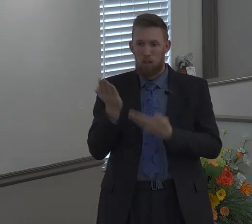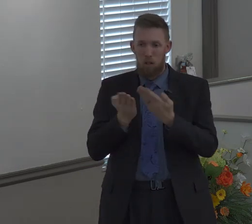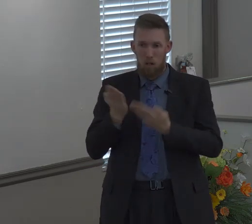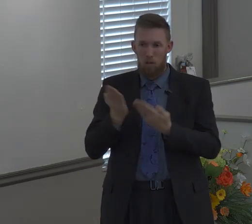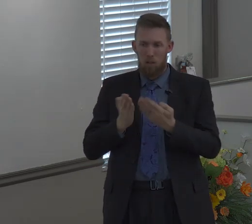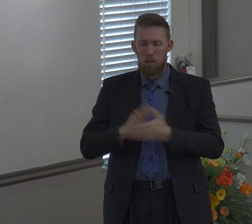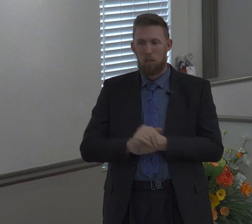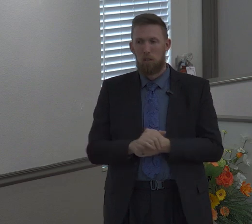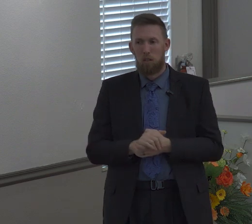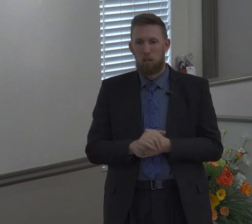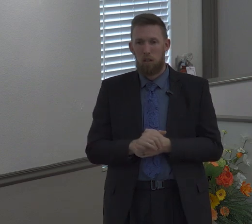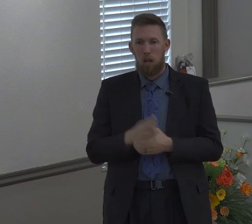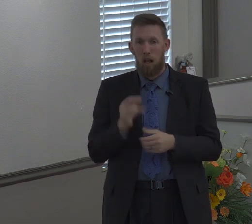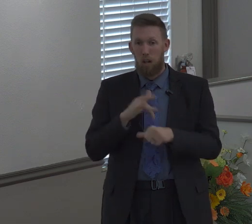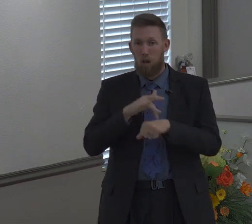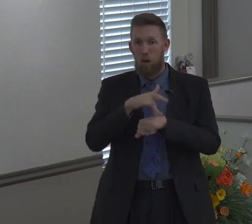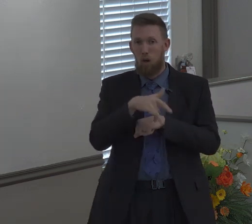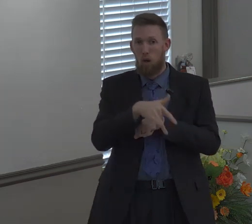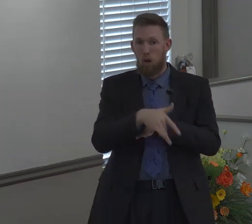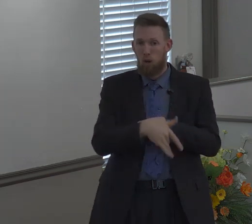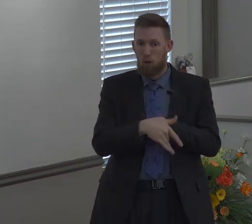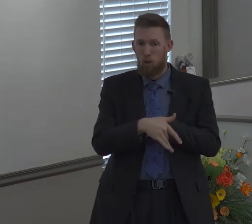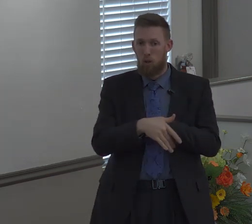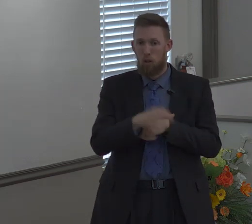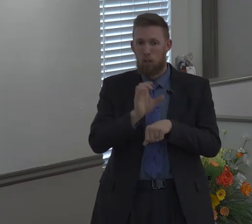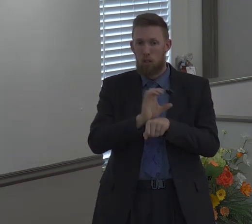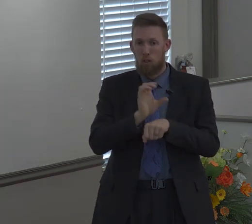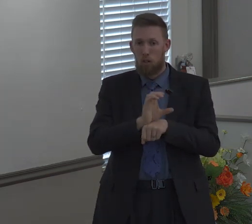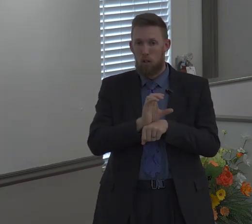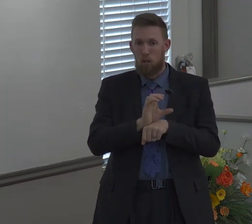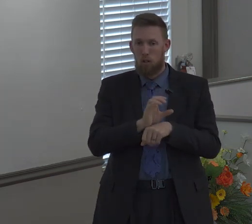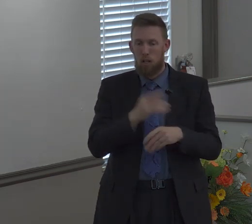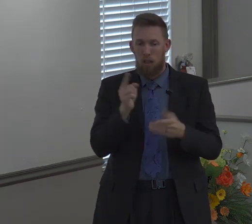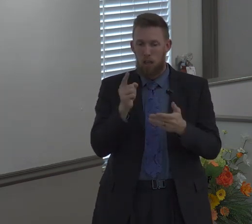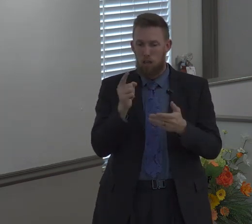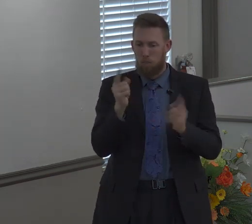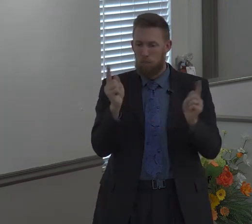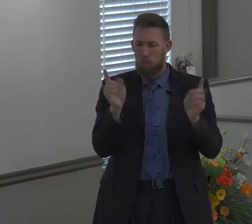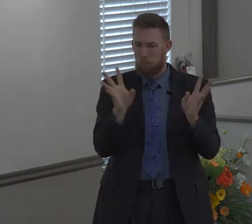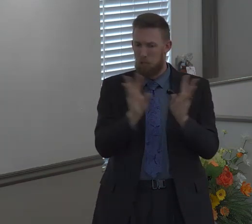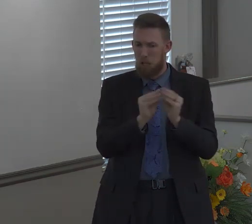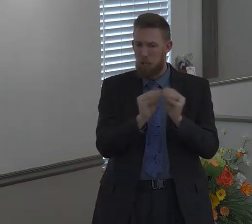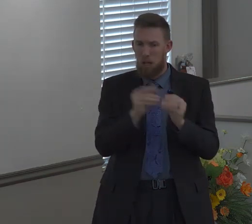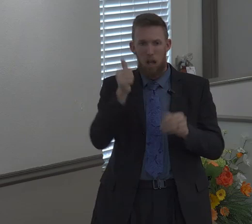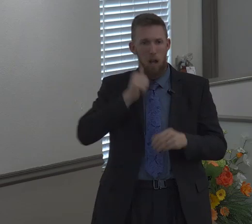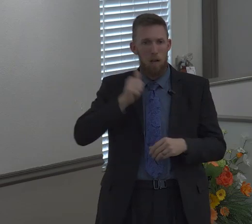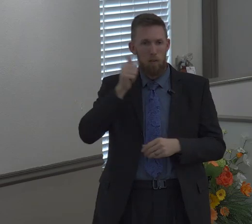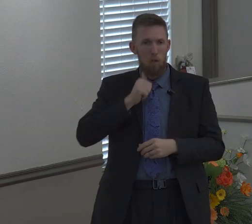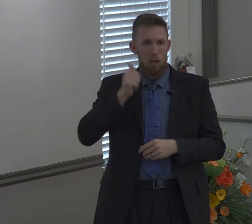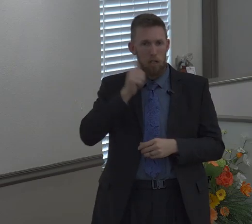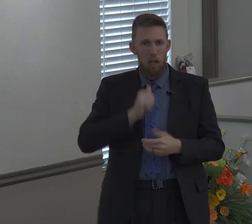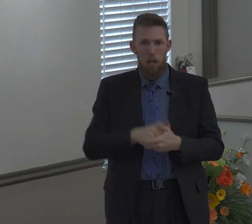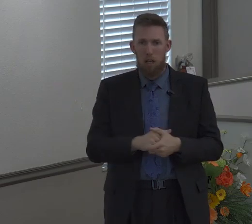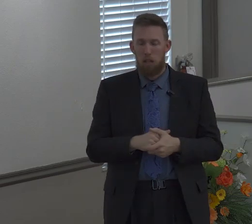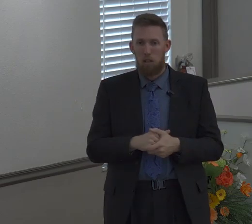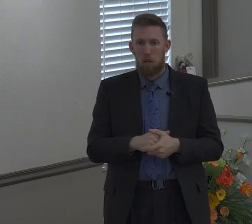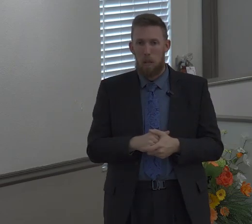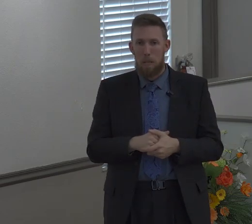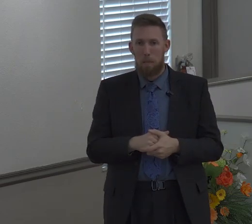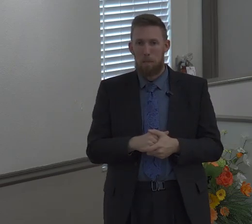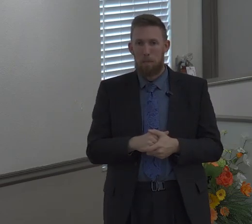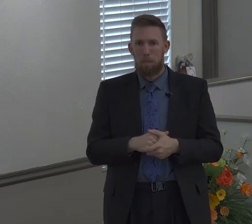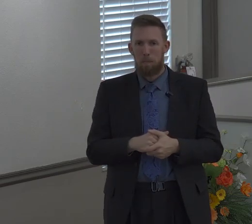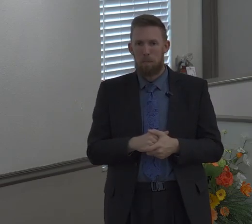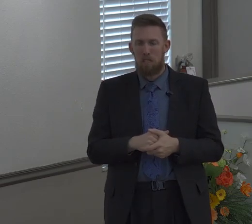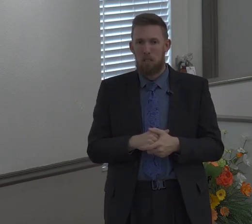day. And they didn't have a microwave. They didn't have washers and dryers. They didn't have automobiles